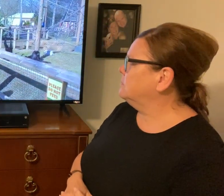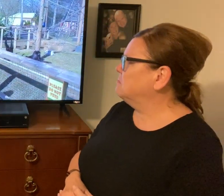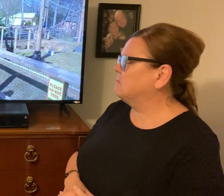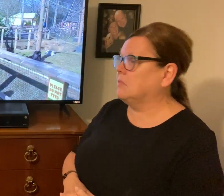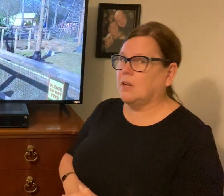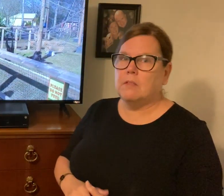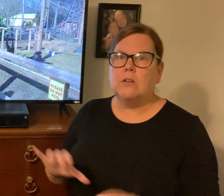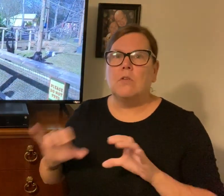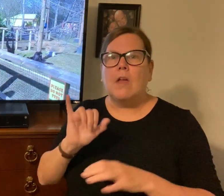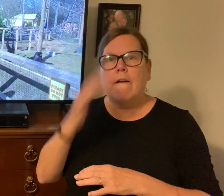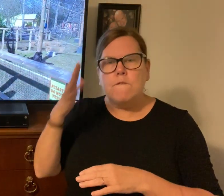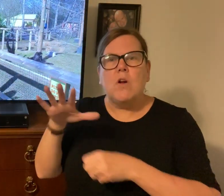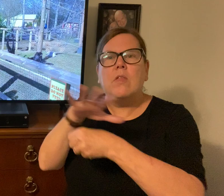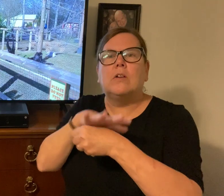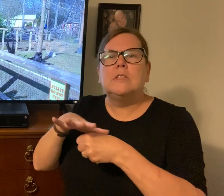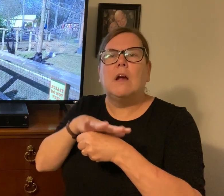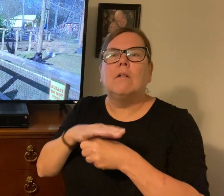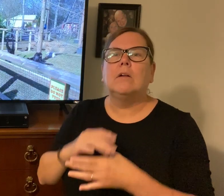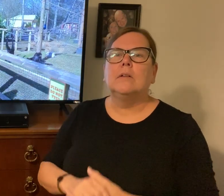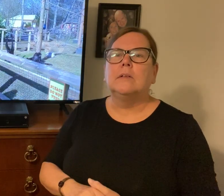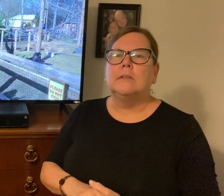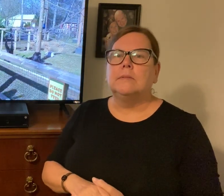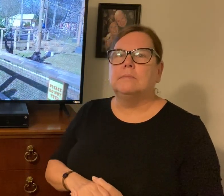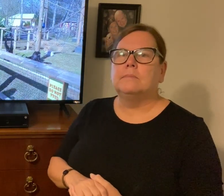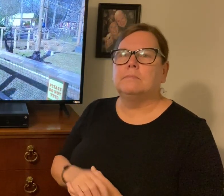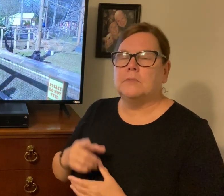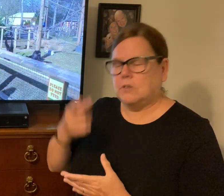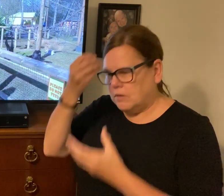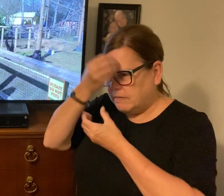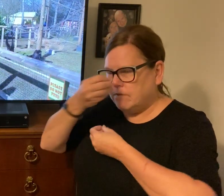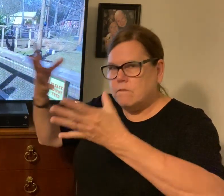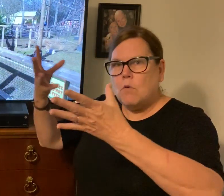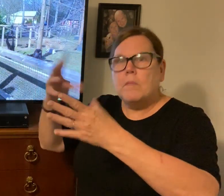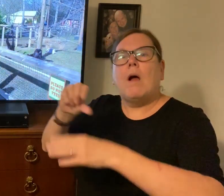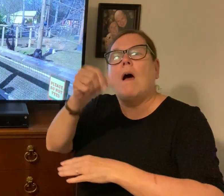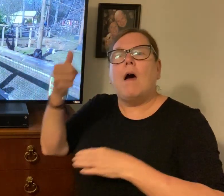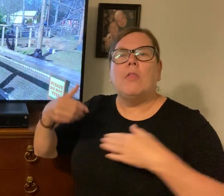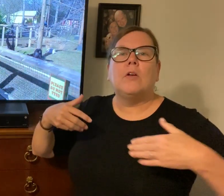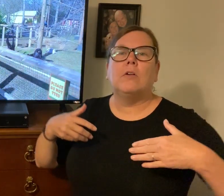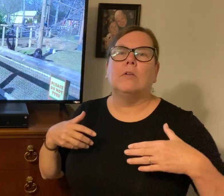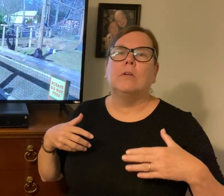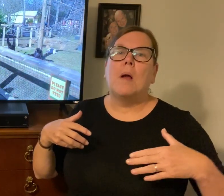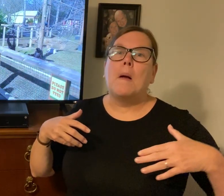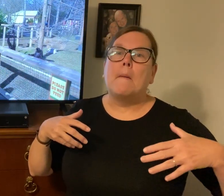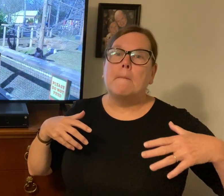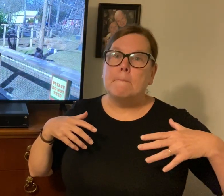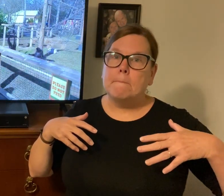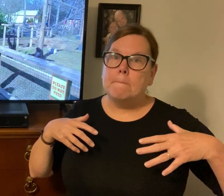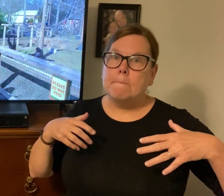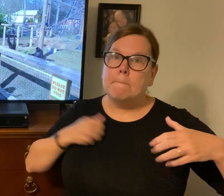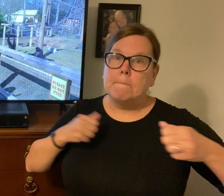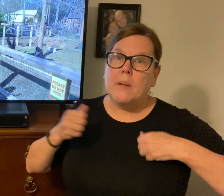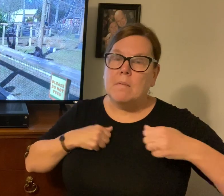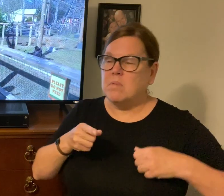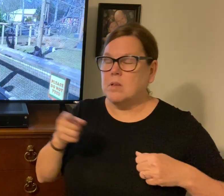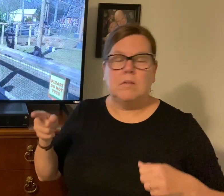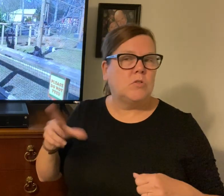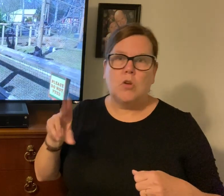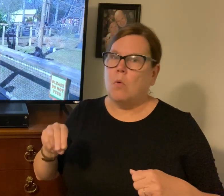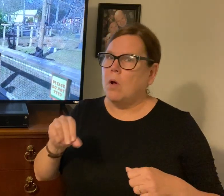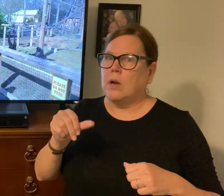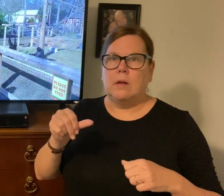for territory. So they're basically letting other siamangs know that a strong bonded pair lives in this territory and you can't come in. This is their